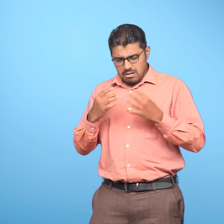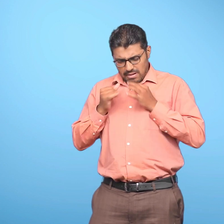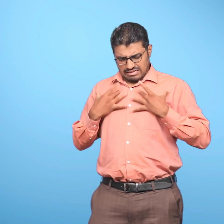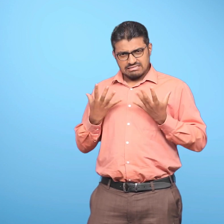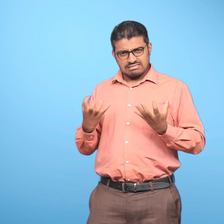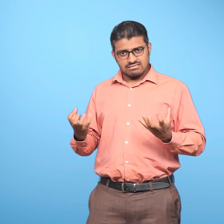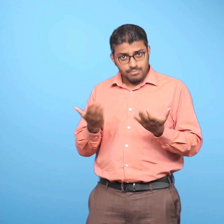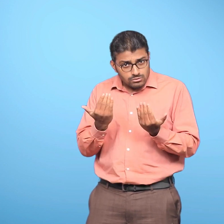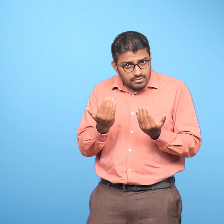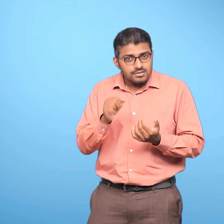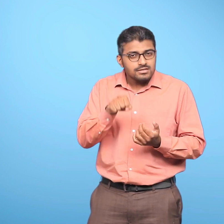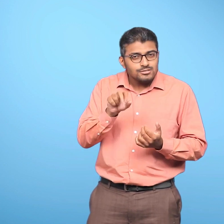Yes or no.